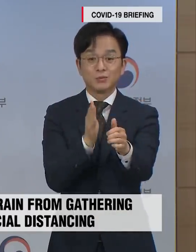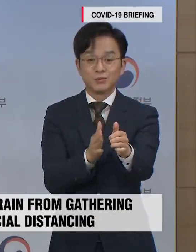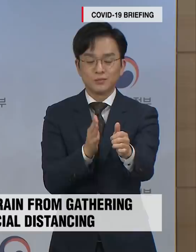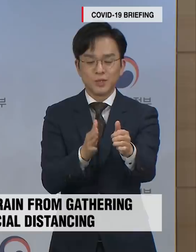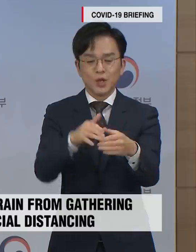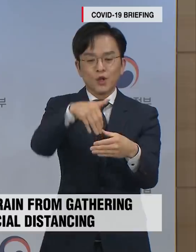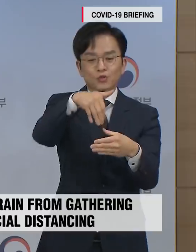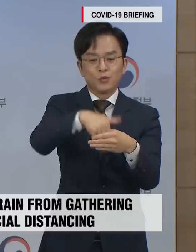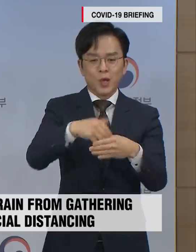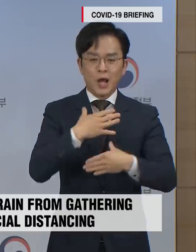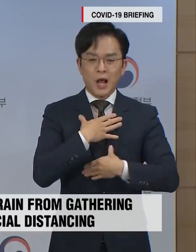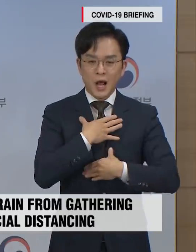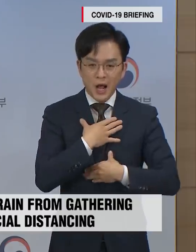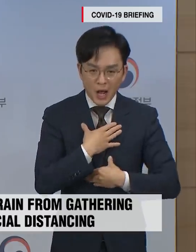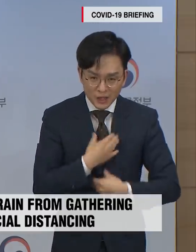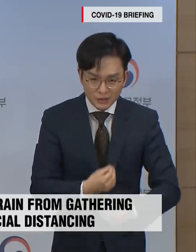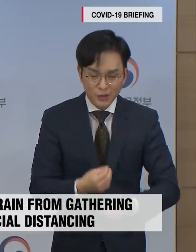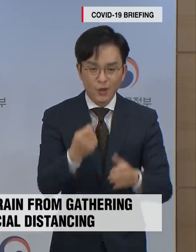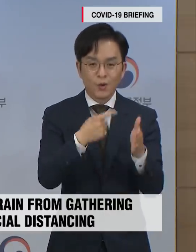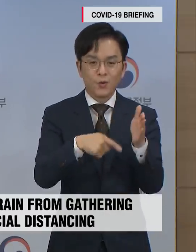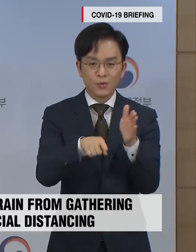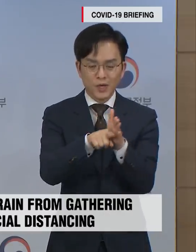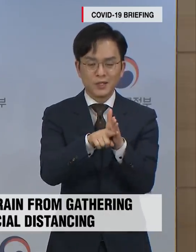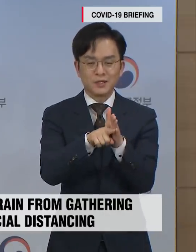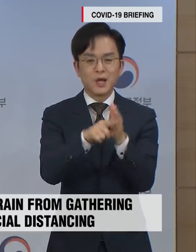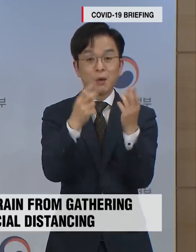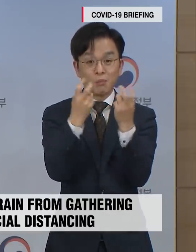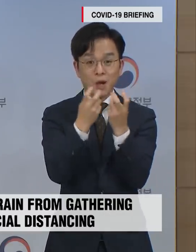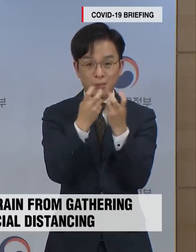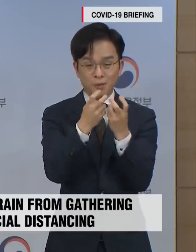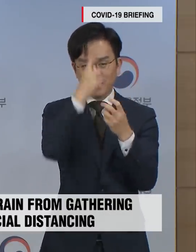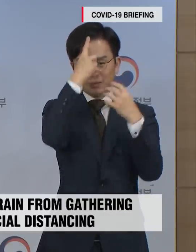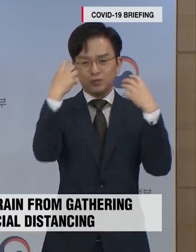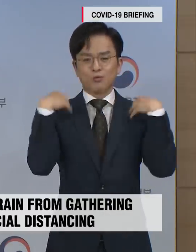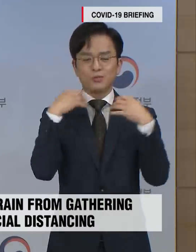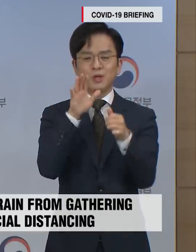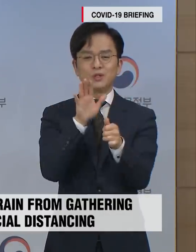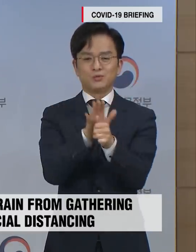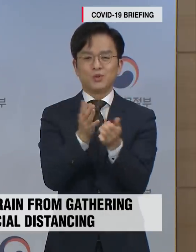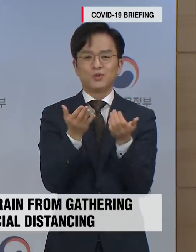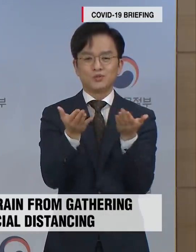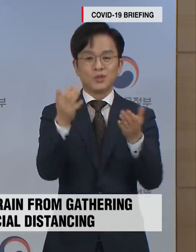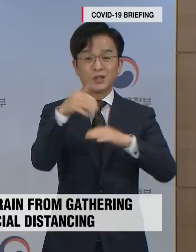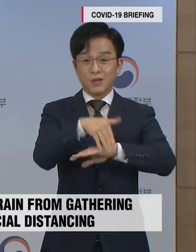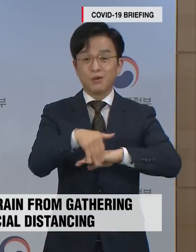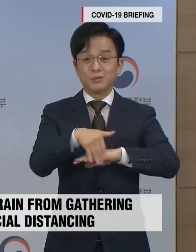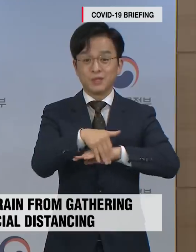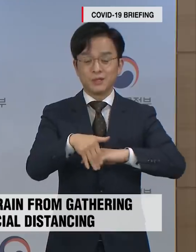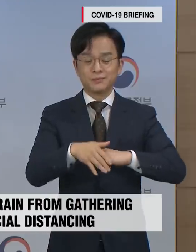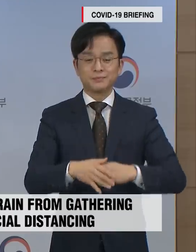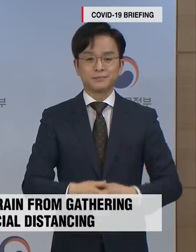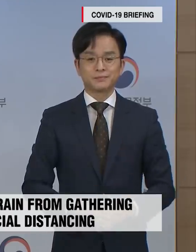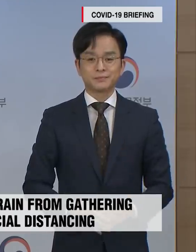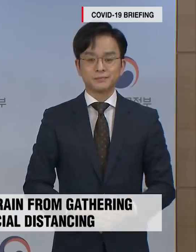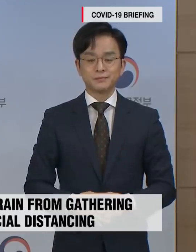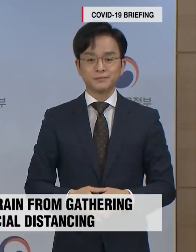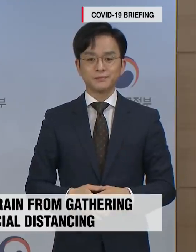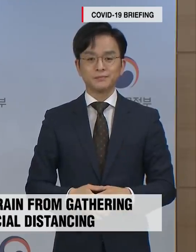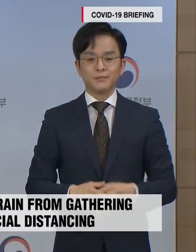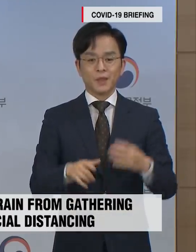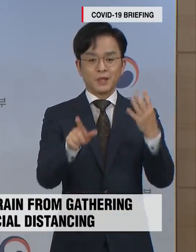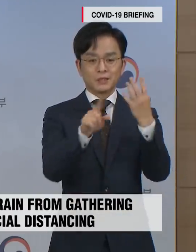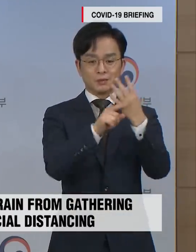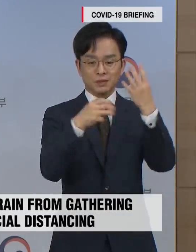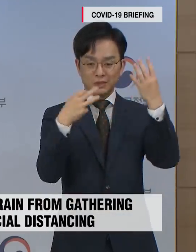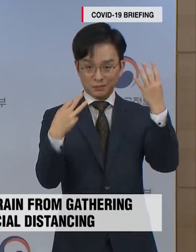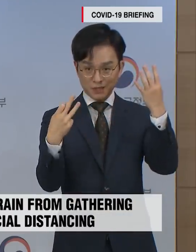governments, they will also make efforts and support it so that we have a safe environment for voting. And